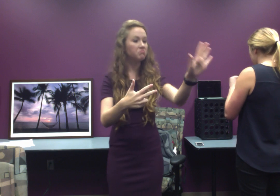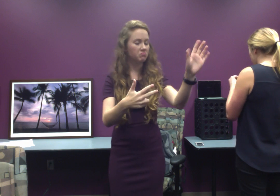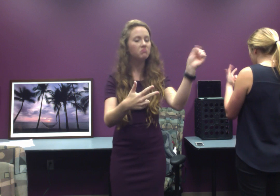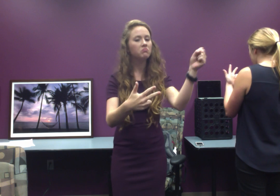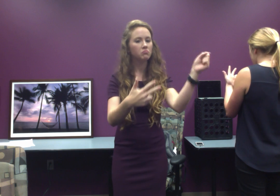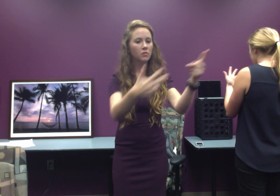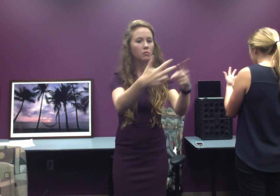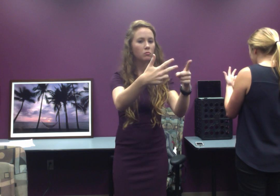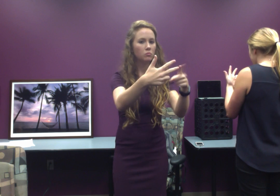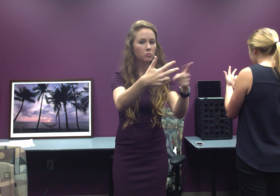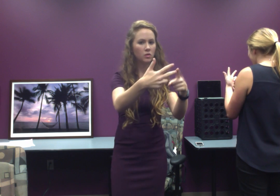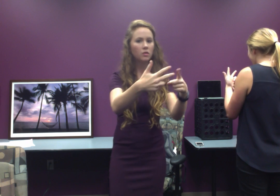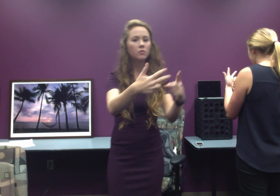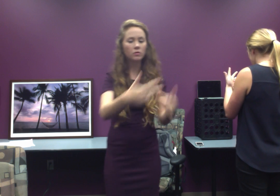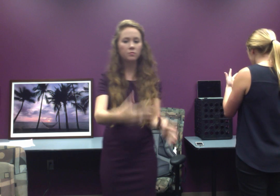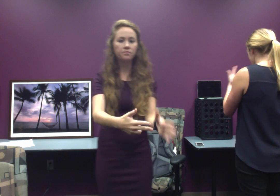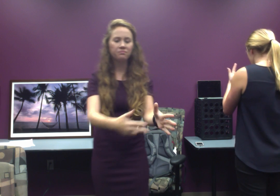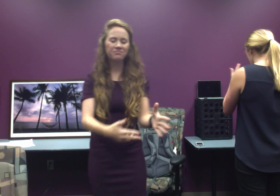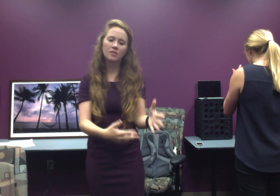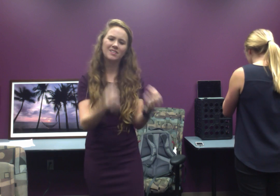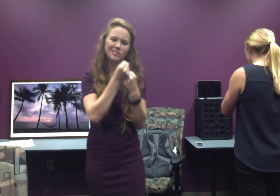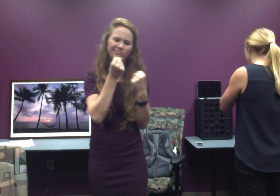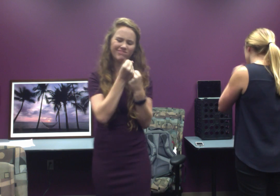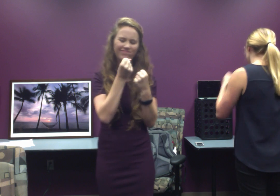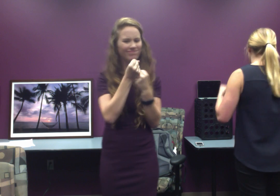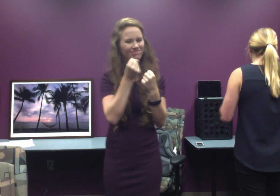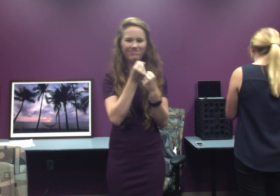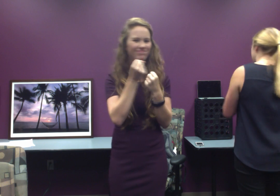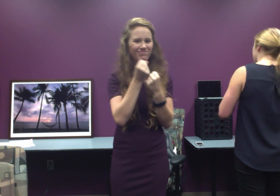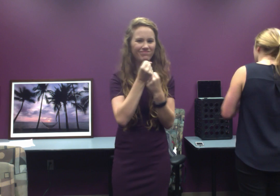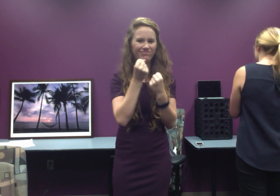Lack of support. And then we'll talk about that in just a second.